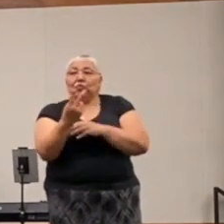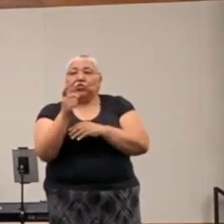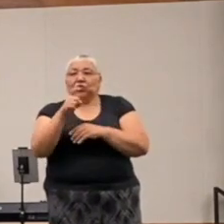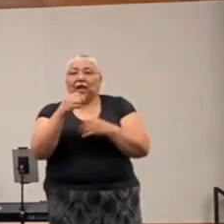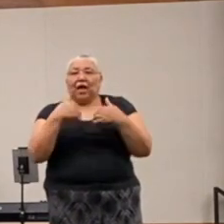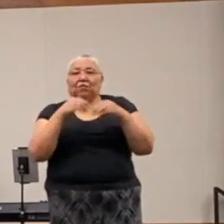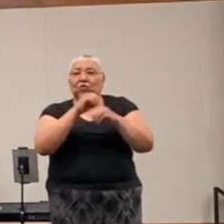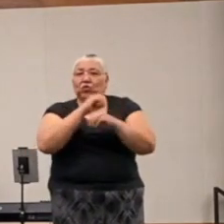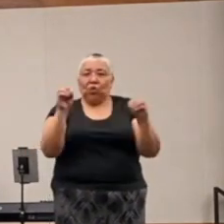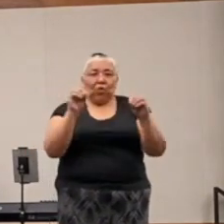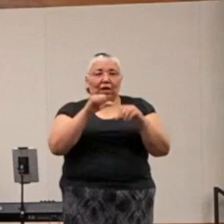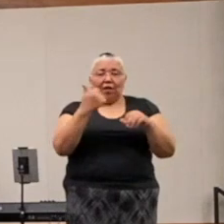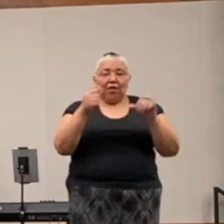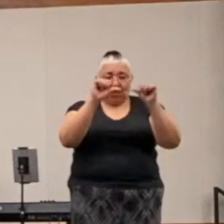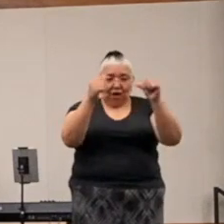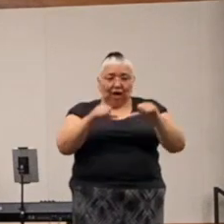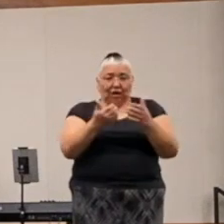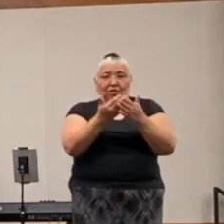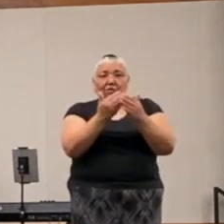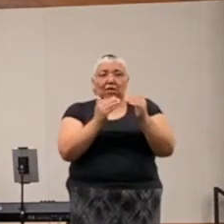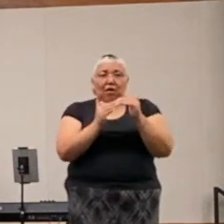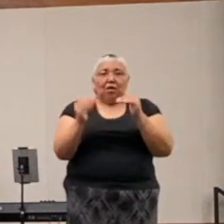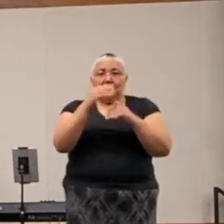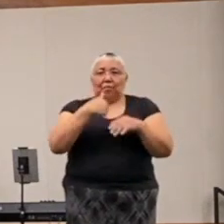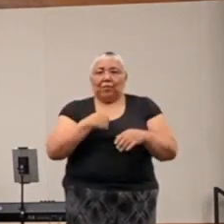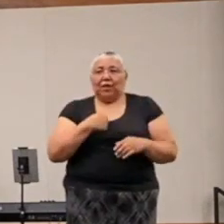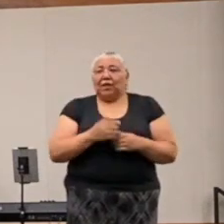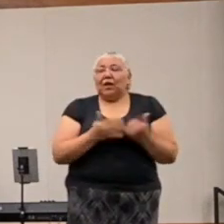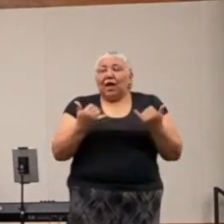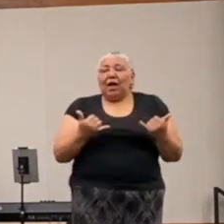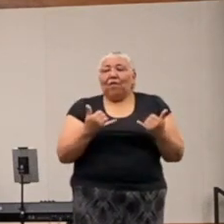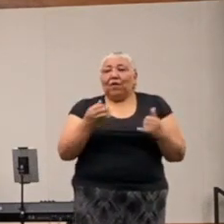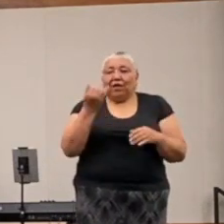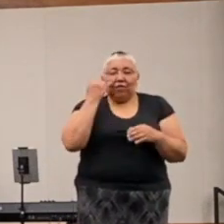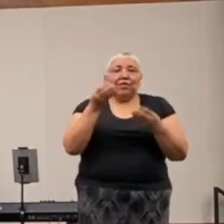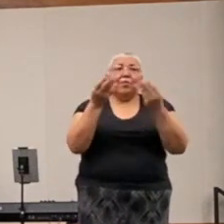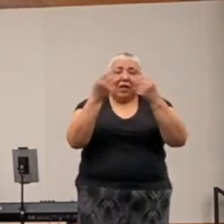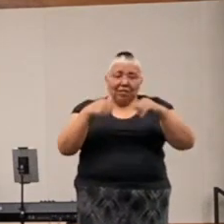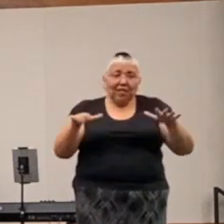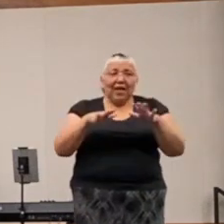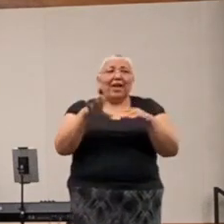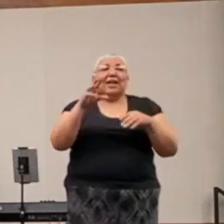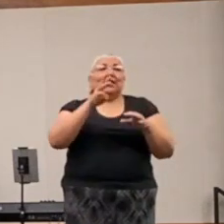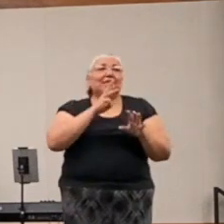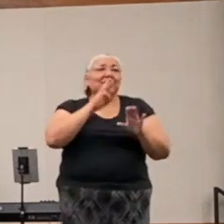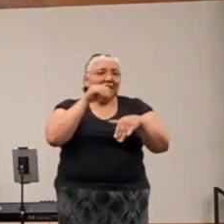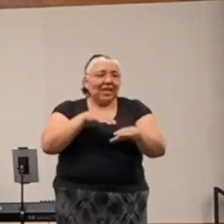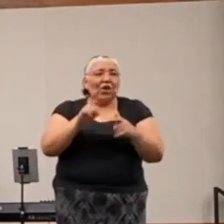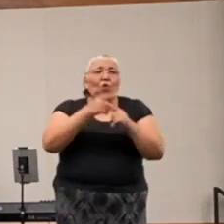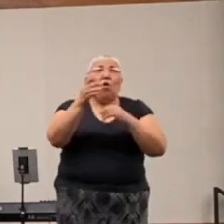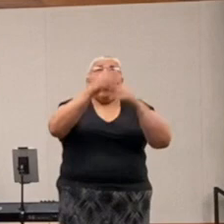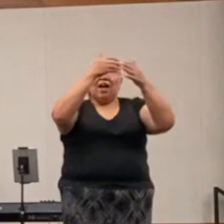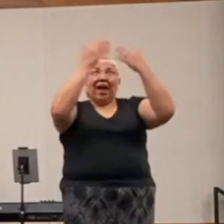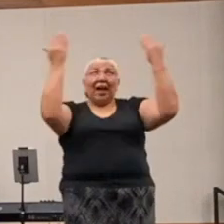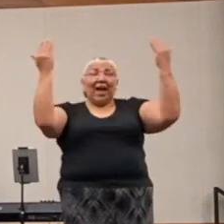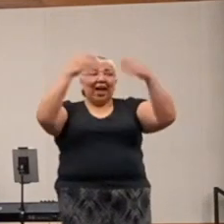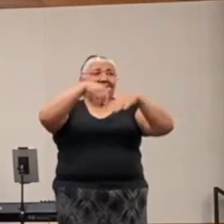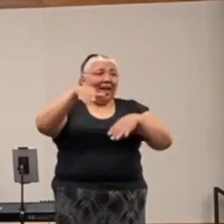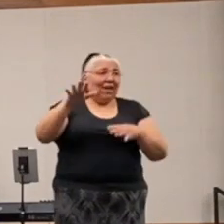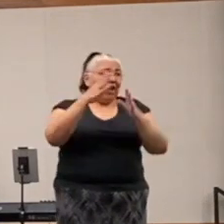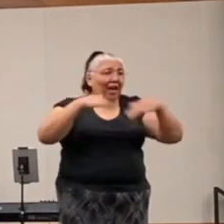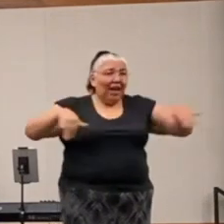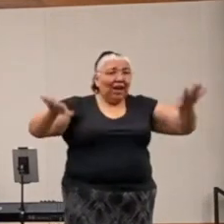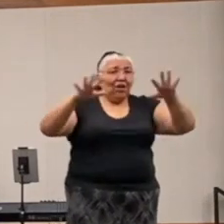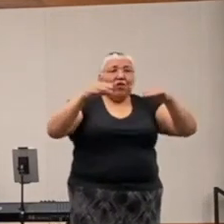other idols before me. And he broke it down. It doesn't matter if it comes by land, sea, or air. You better not